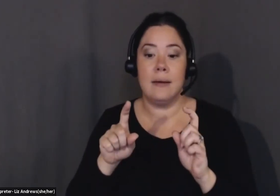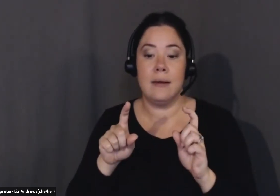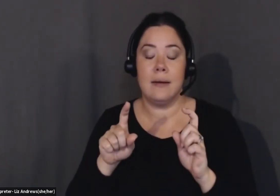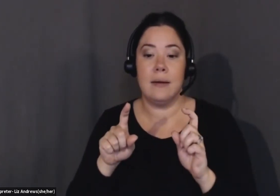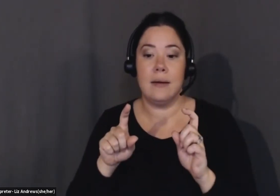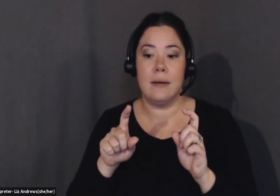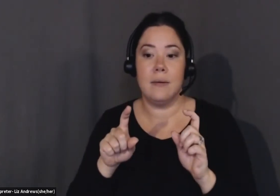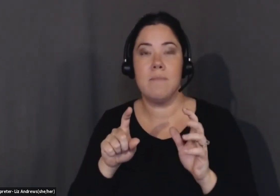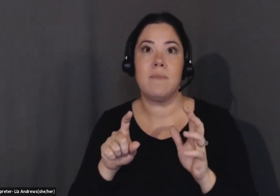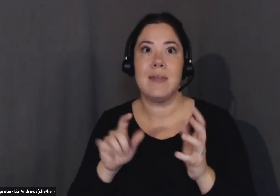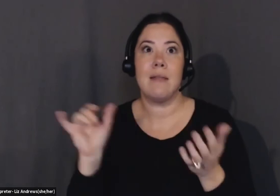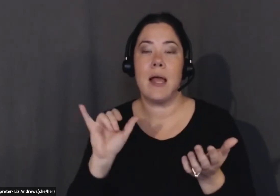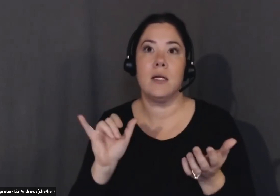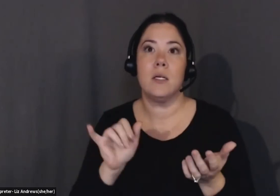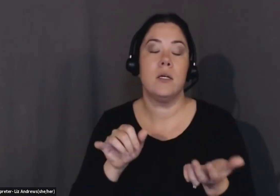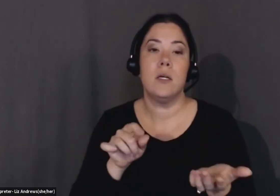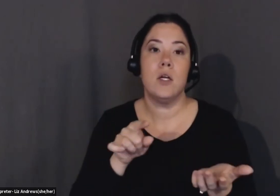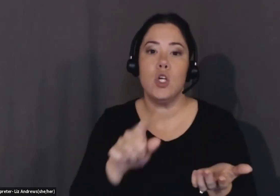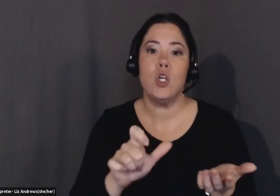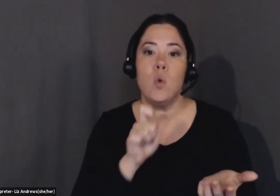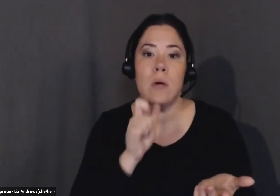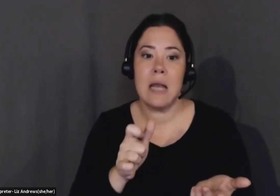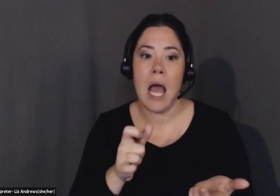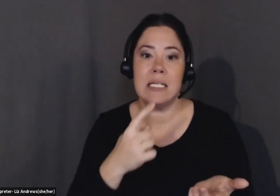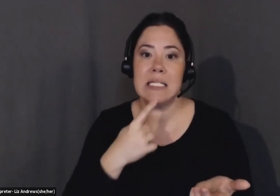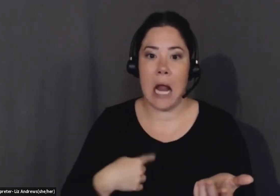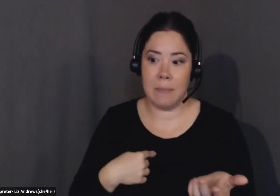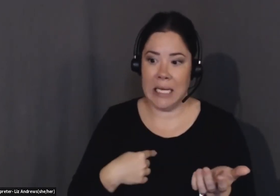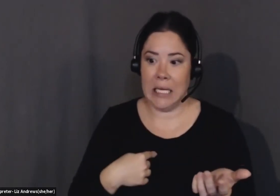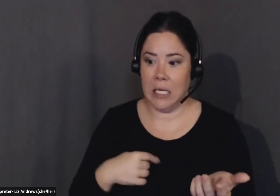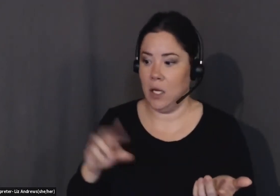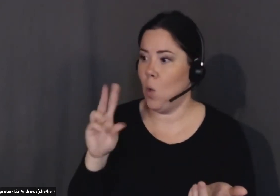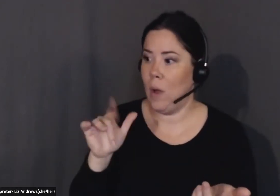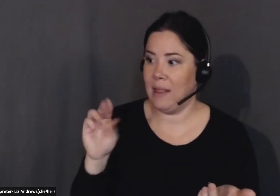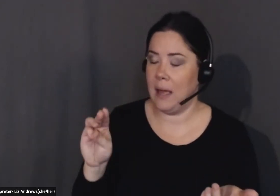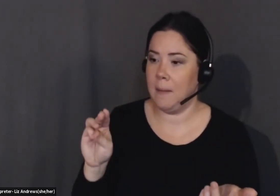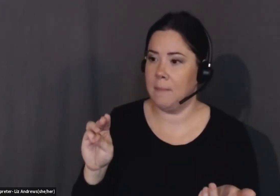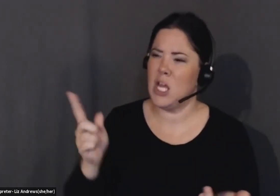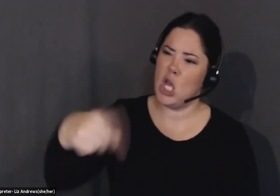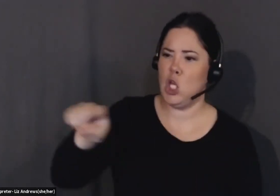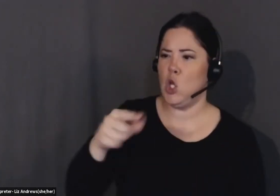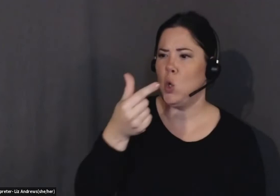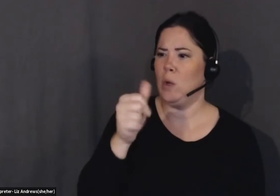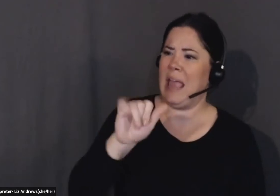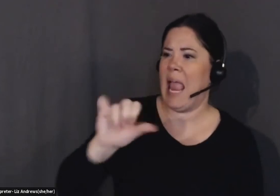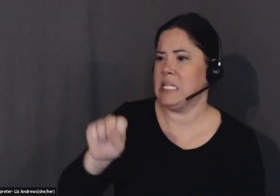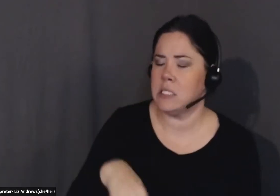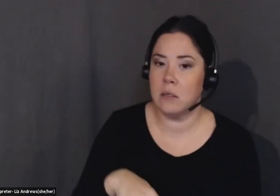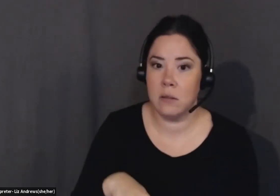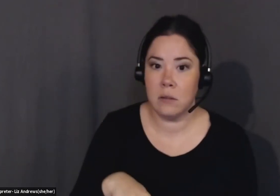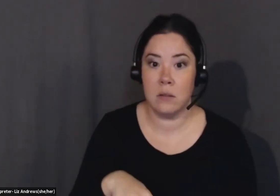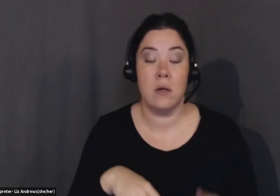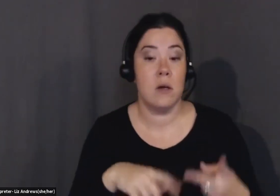you wouldn't say to me, William, you gays. Or you wouldn't